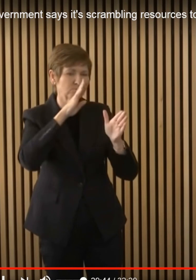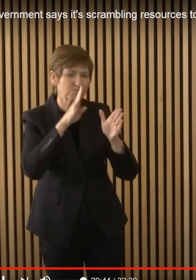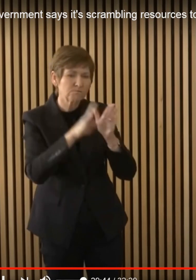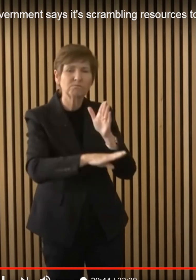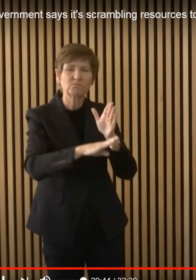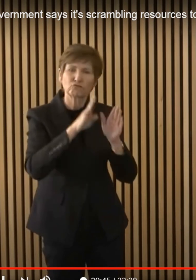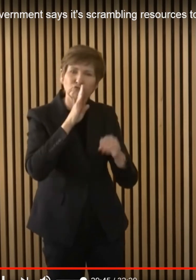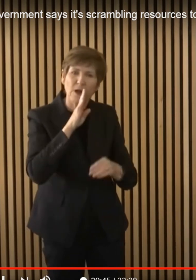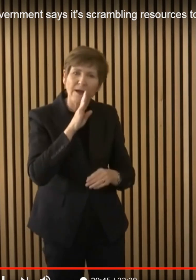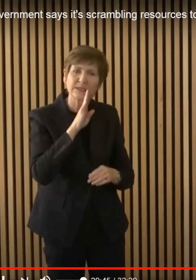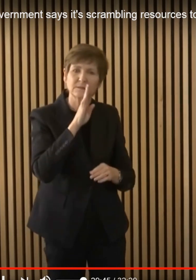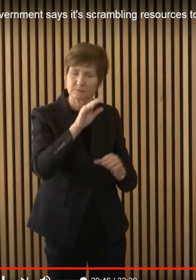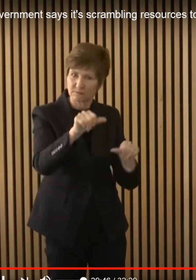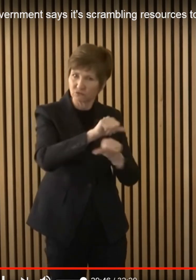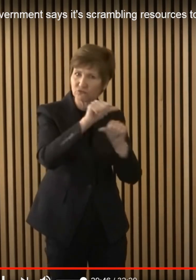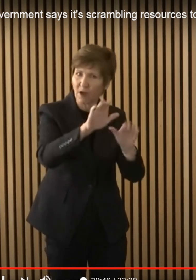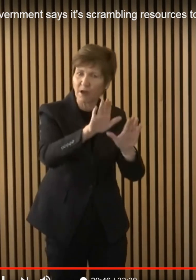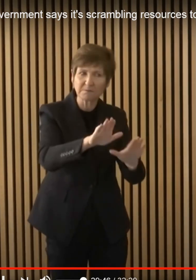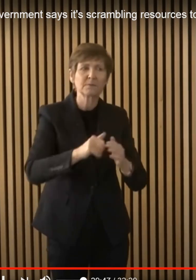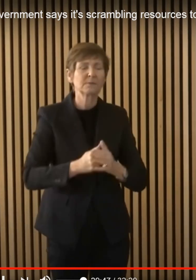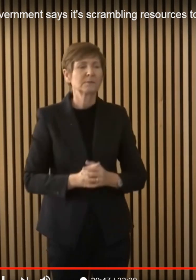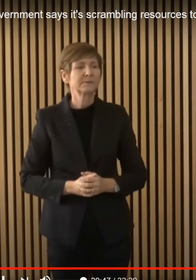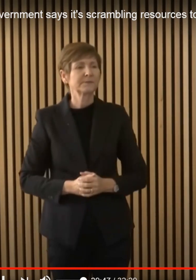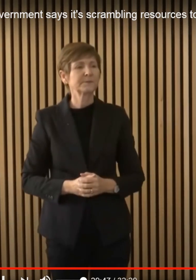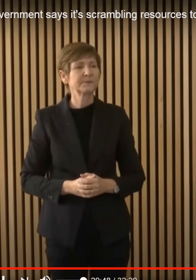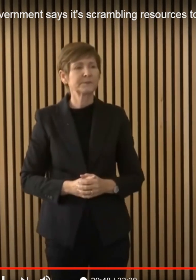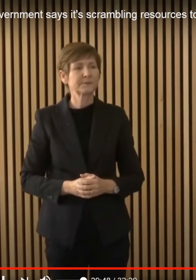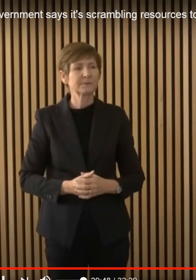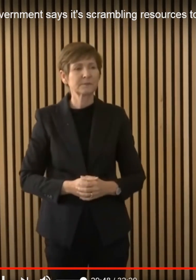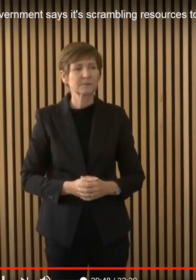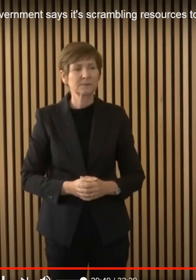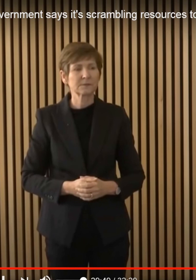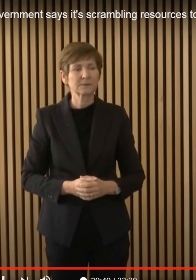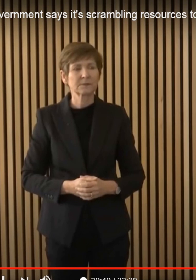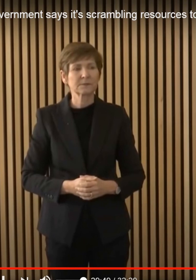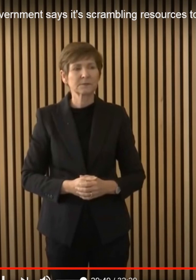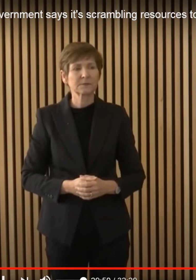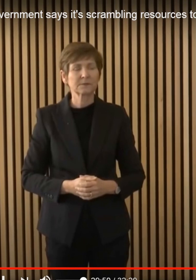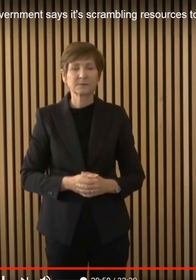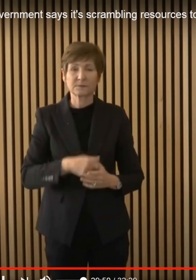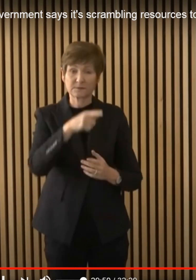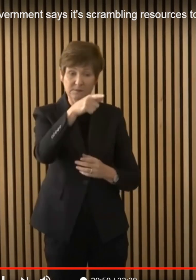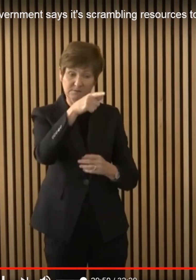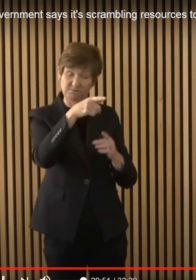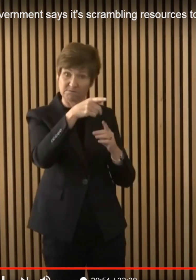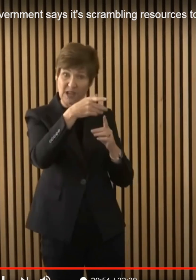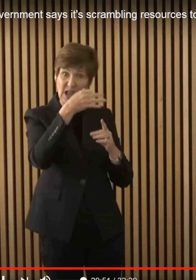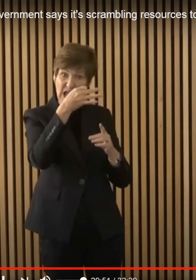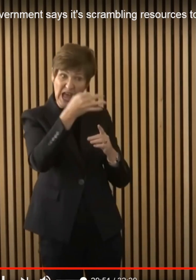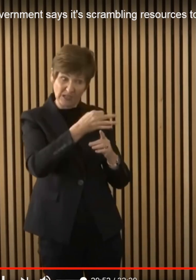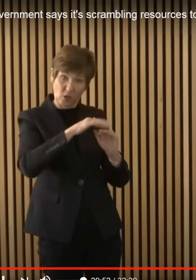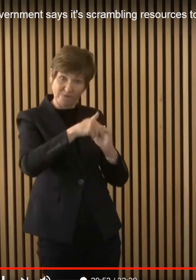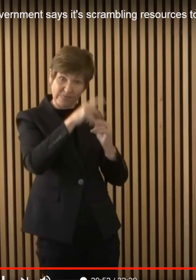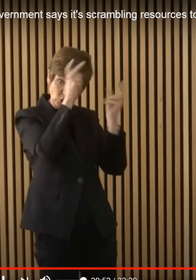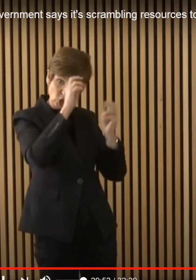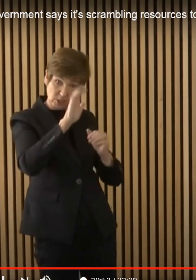pandemic leave for aged care workers, is there government plans to extend that to other areas of the healthcare sector? So this was